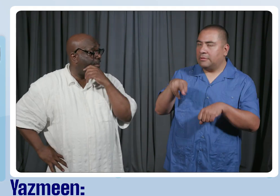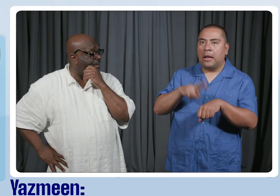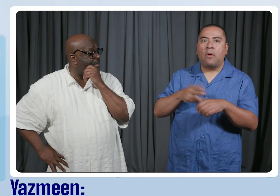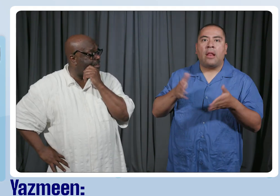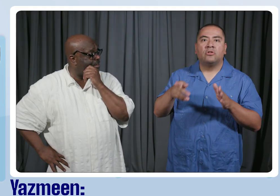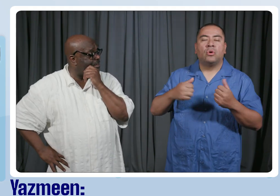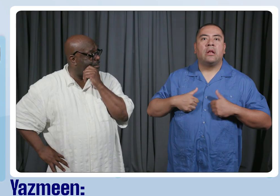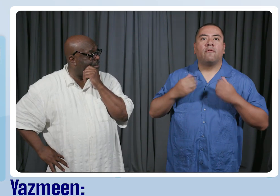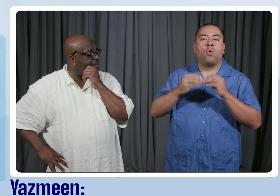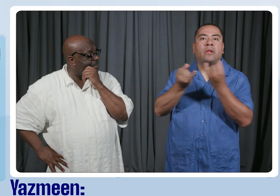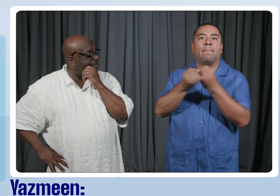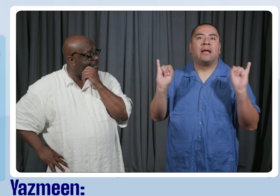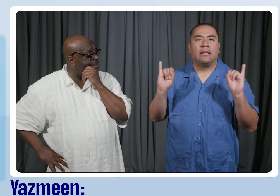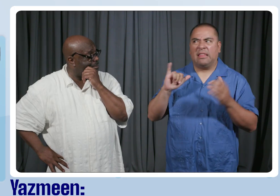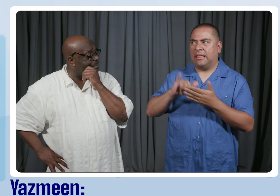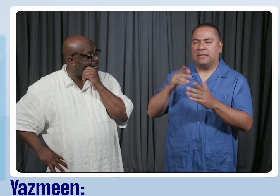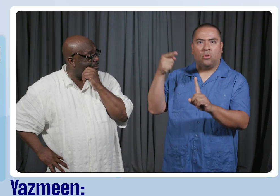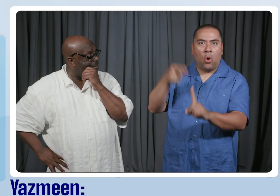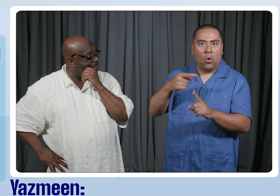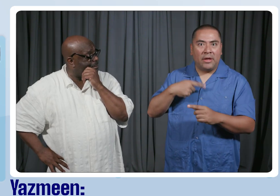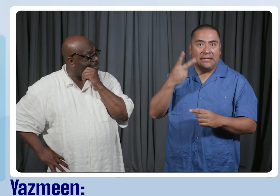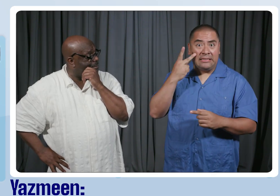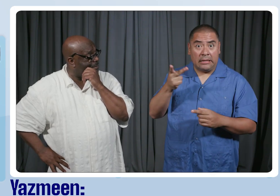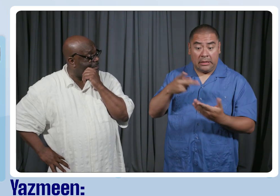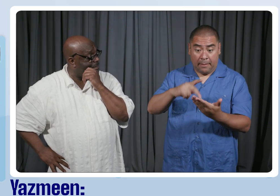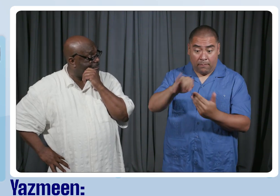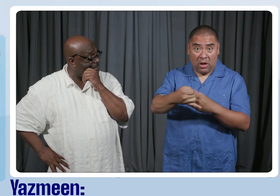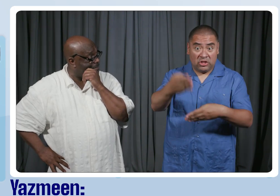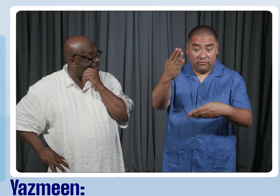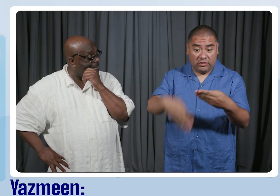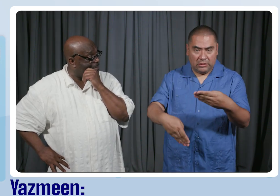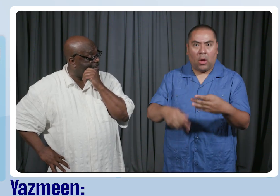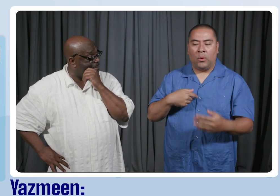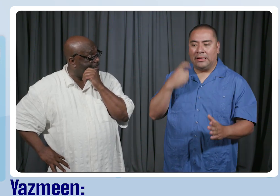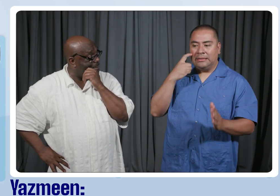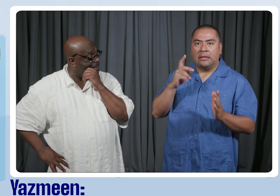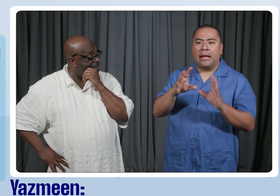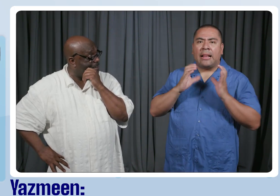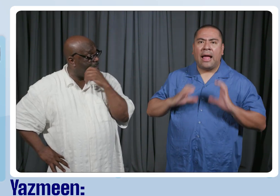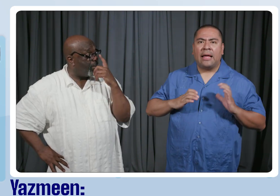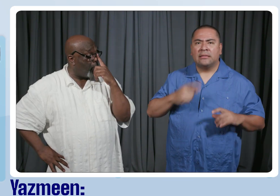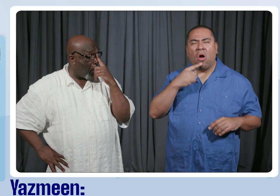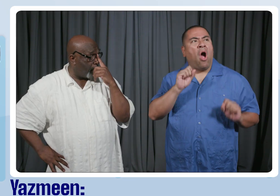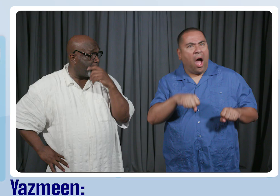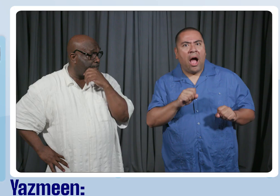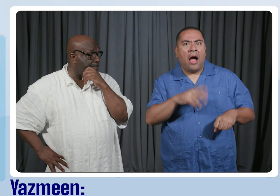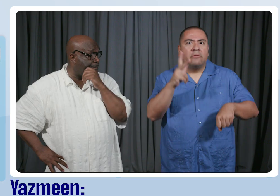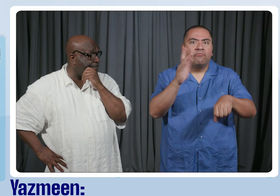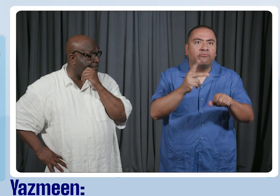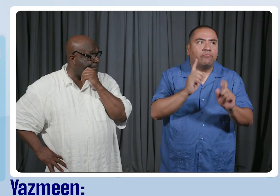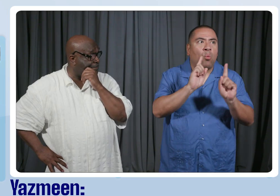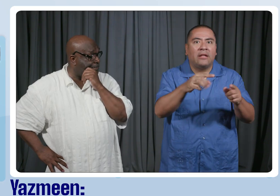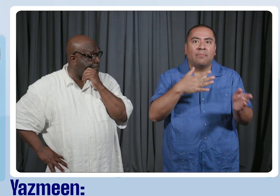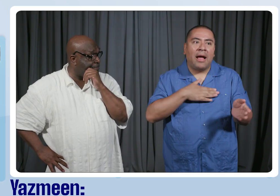and that's what we're geared for. We could see it a lot after the completion of the project, seeing the client say, I was able to attend at least 3 of my